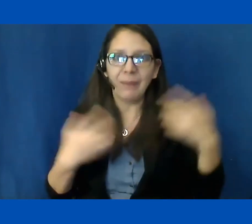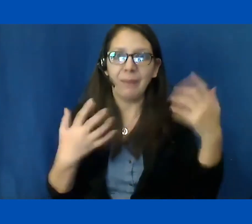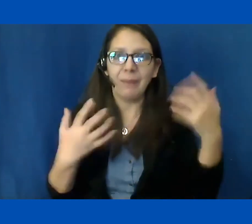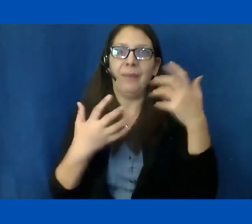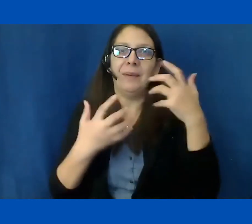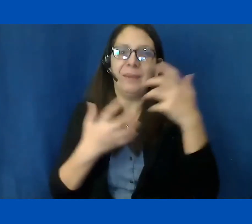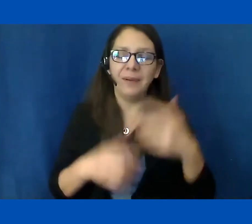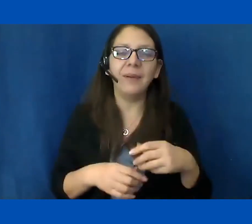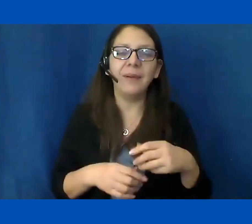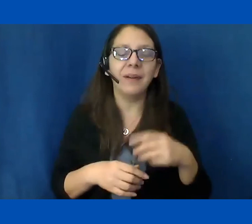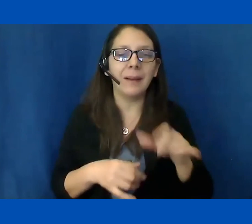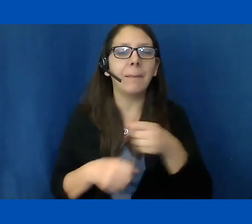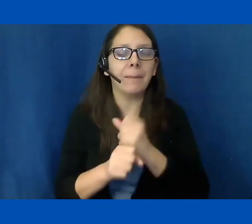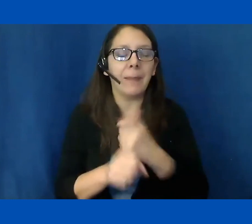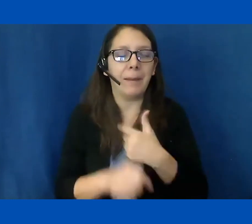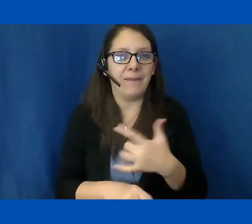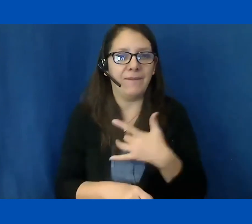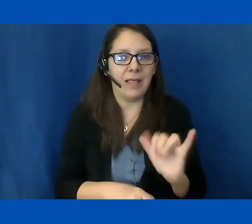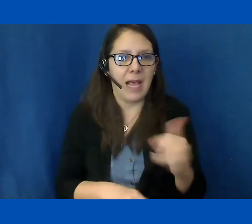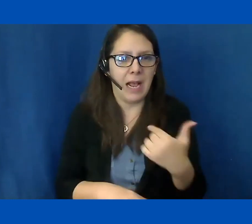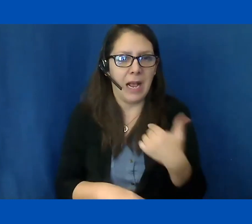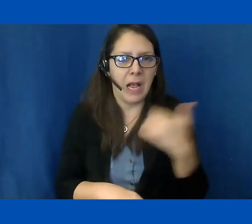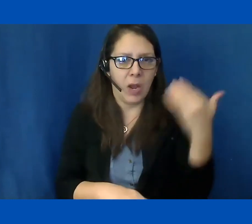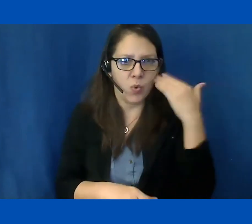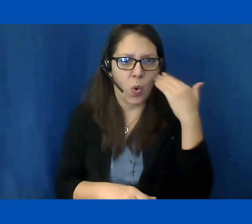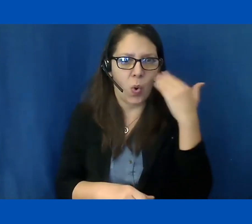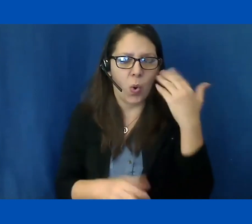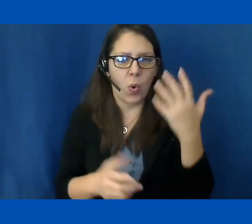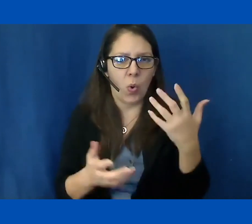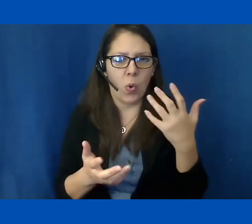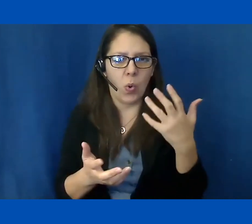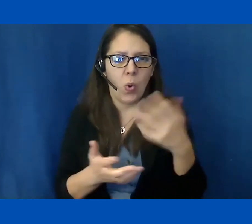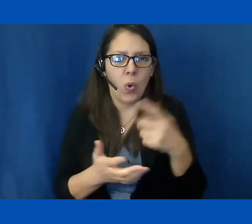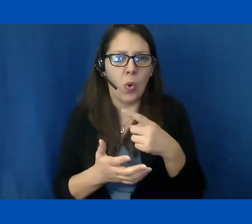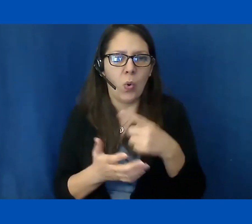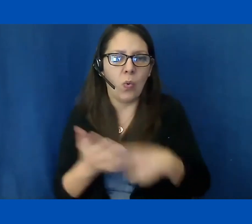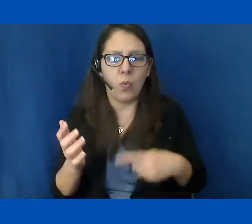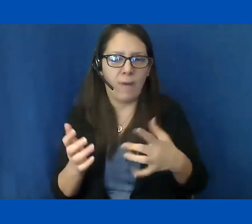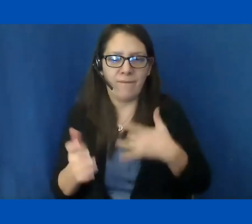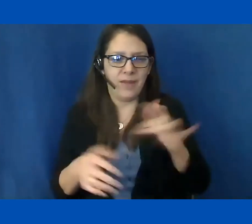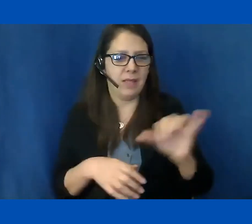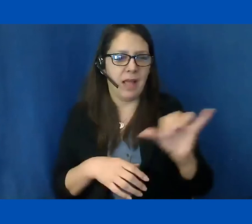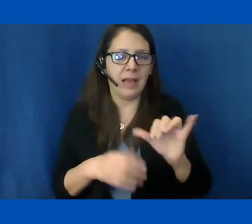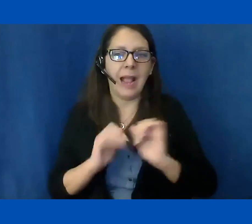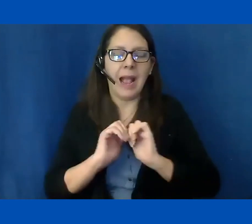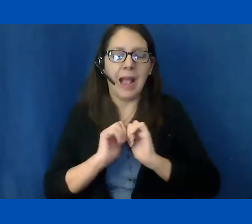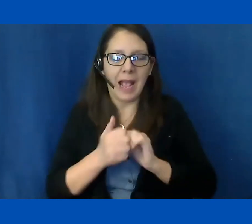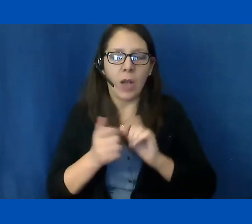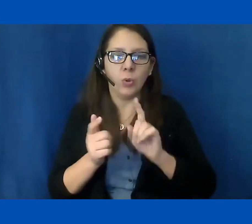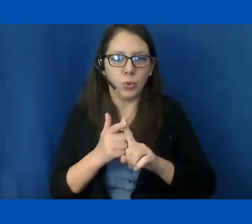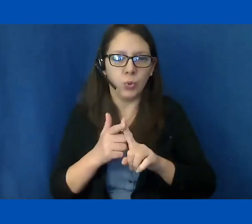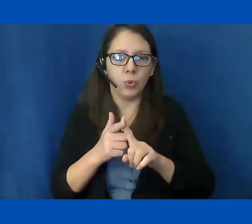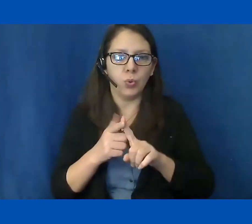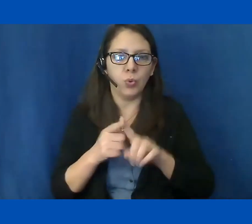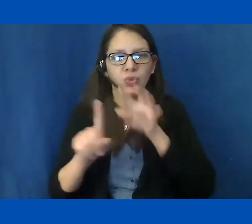what it's like to not only do and pursue one's passion, but then also to get us